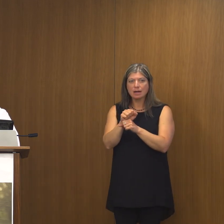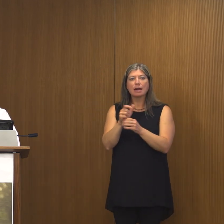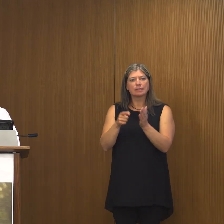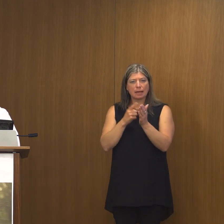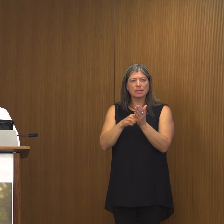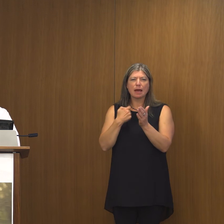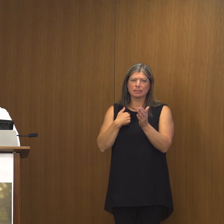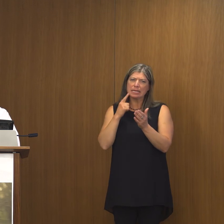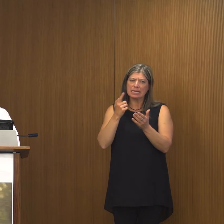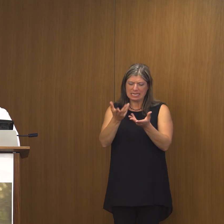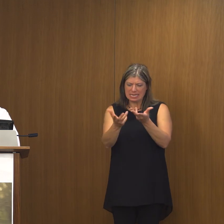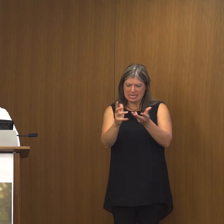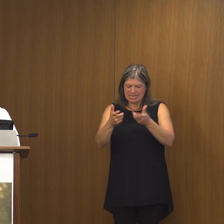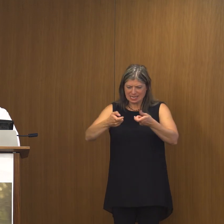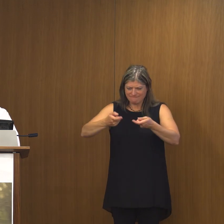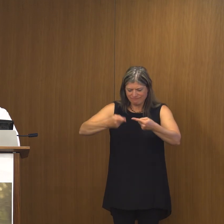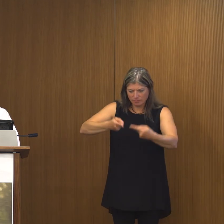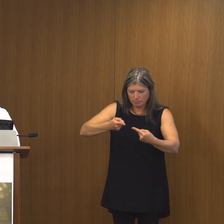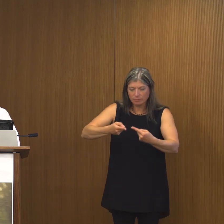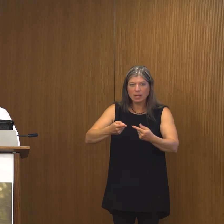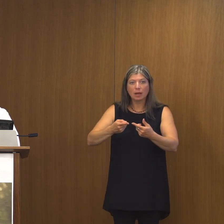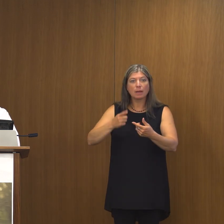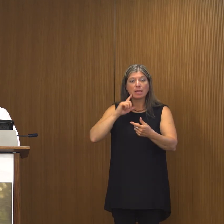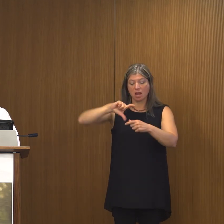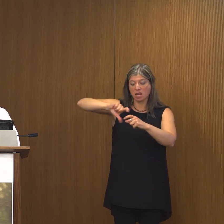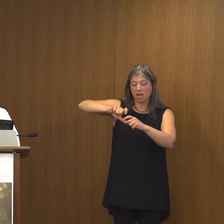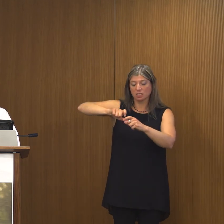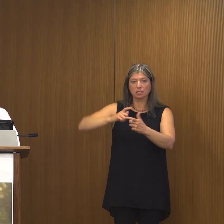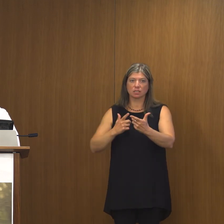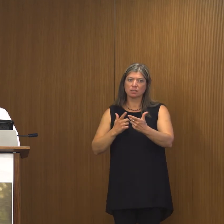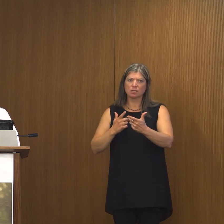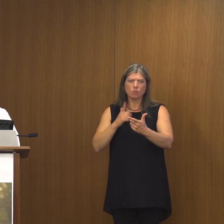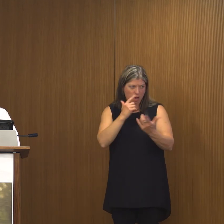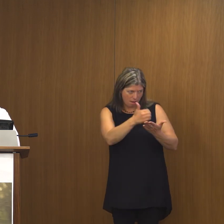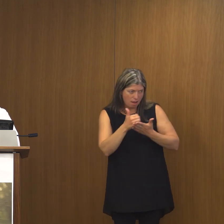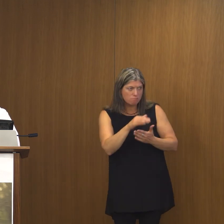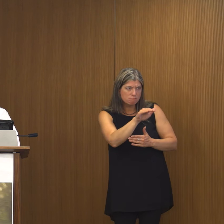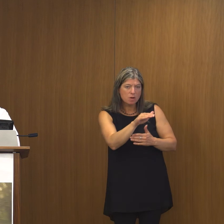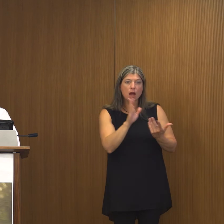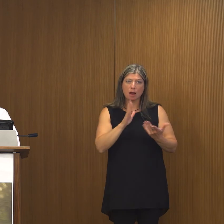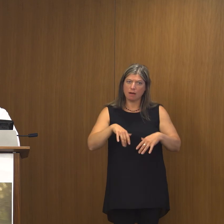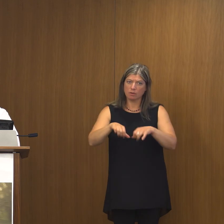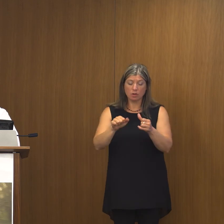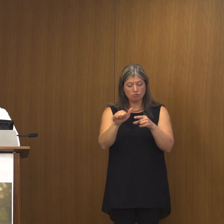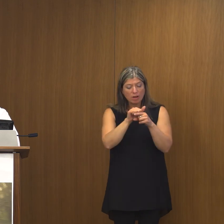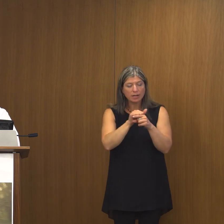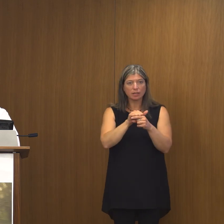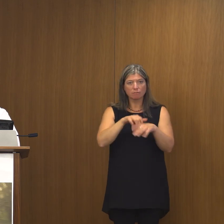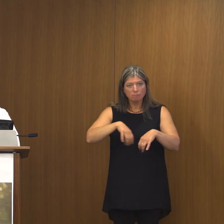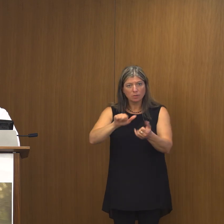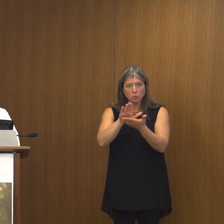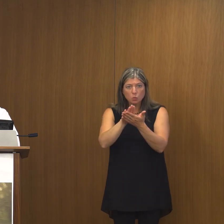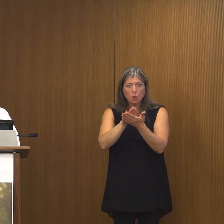motor skills, so I may need help with things like lug nuts. I'll need lots of training and schooling, a good mentor, and support